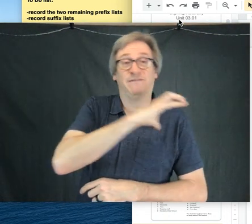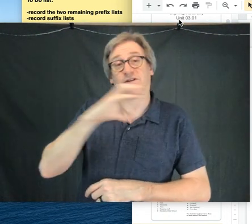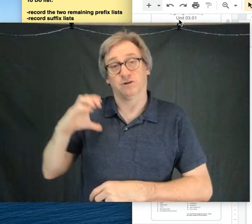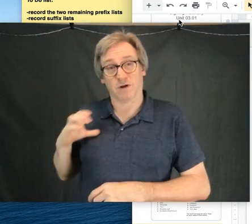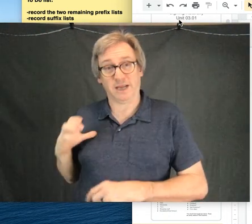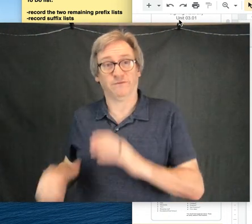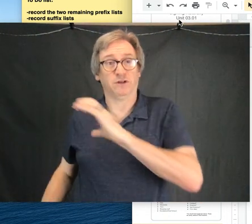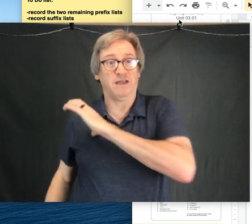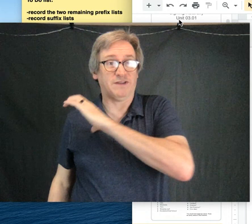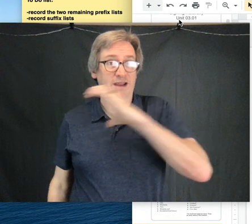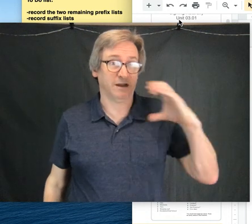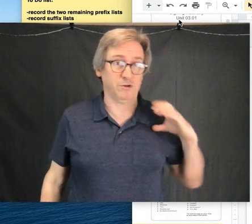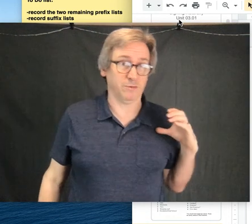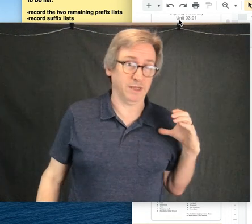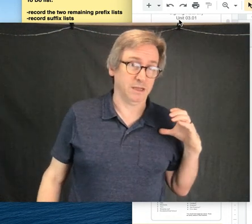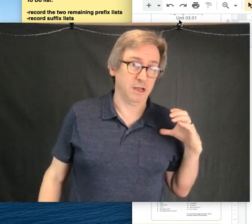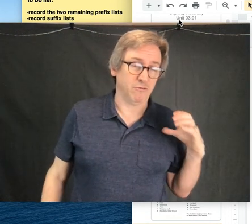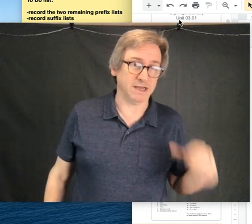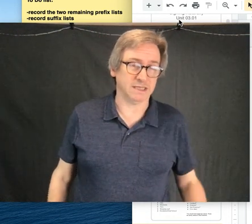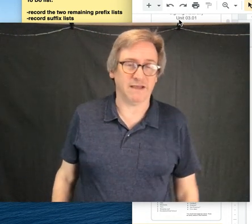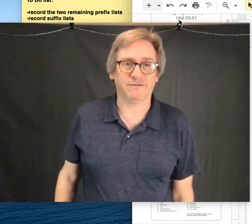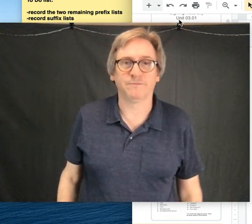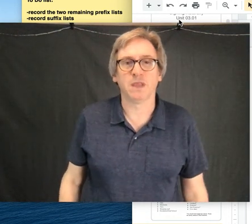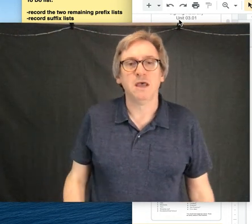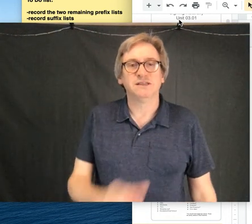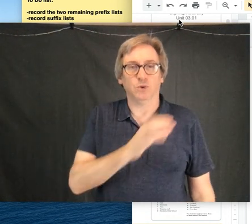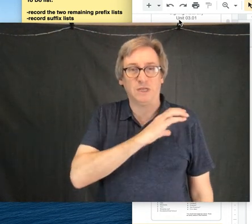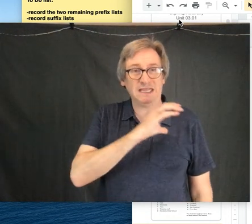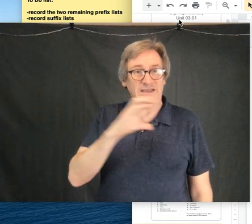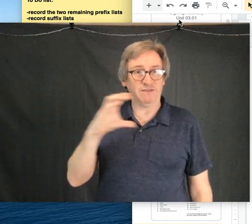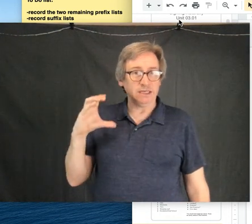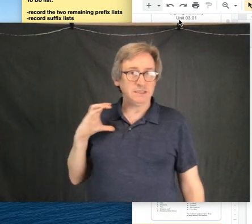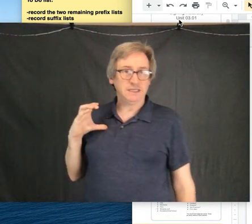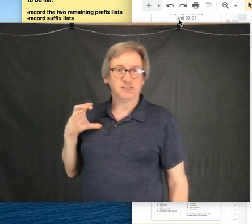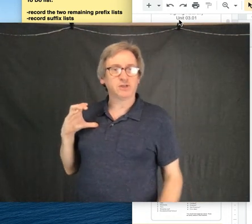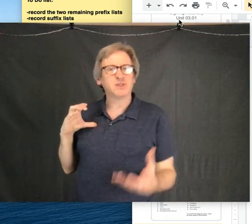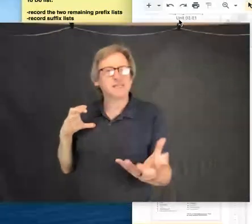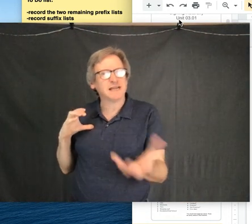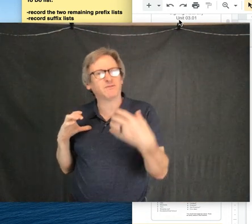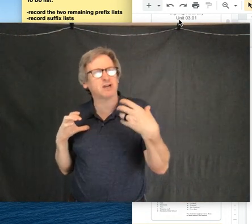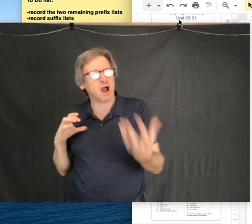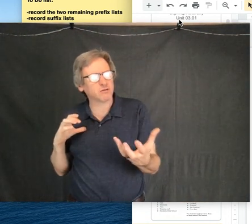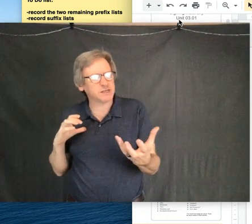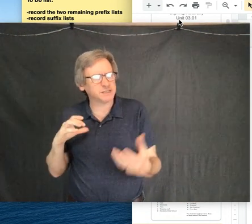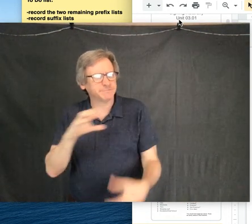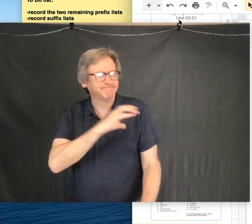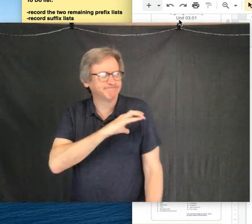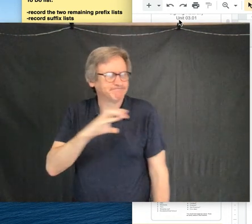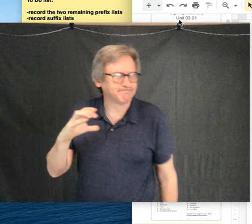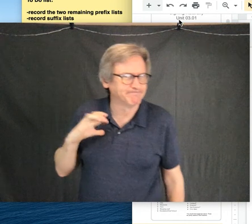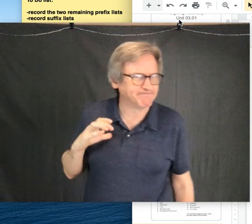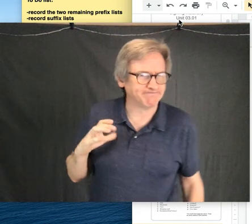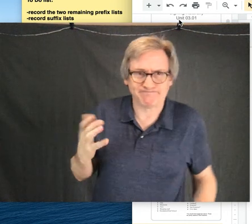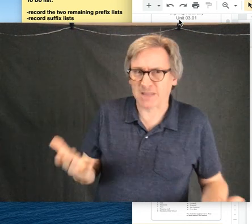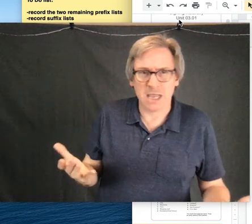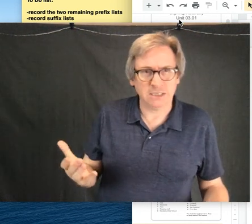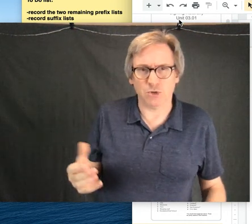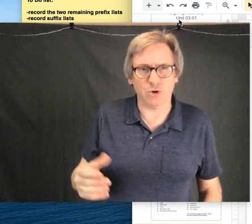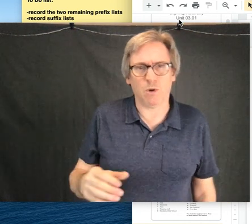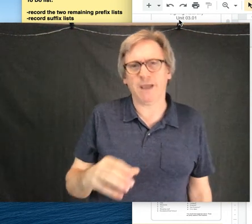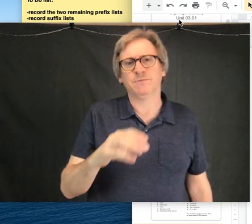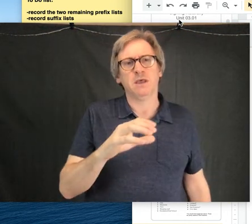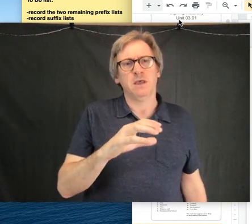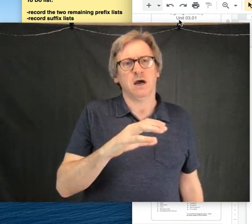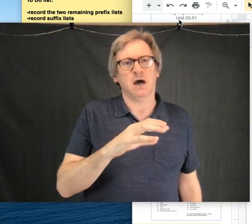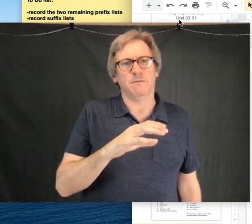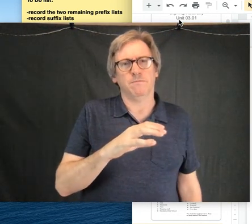it's left to right. If you're left-handed, it would be right to left. So Cleveland. It's also the sign for Congress. Don't